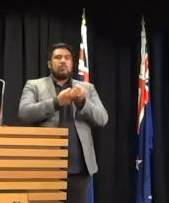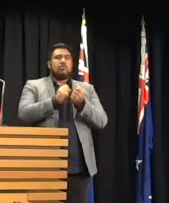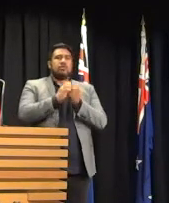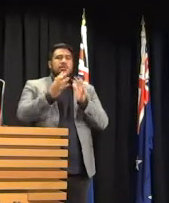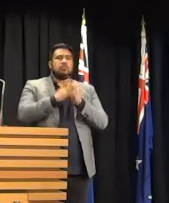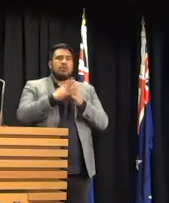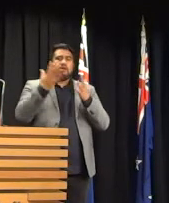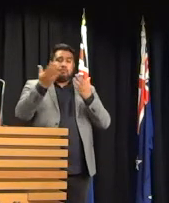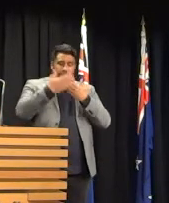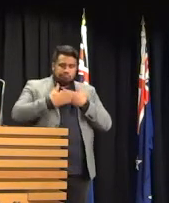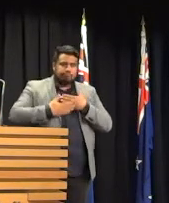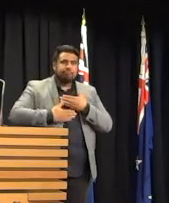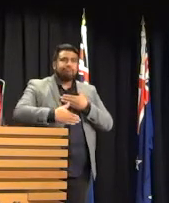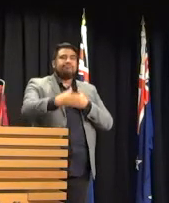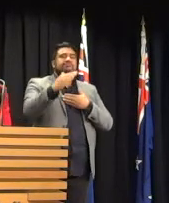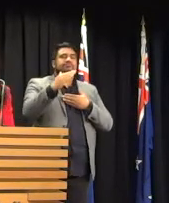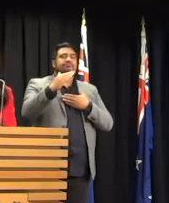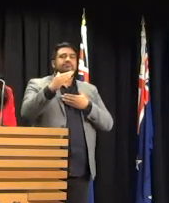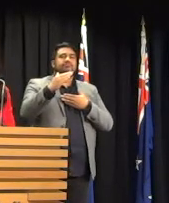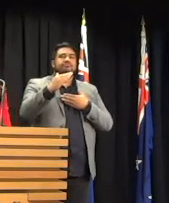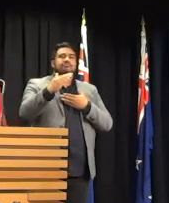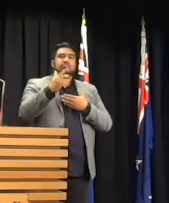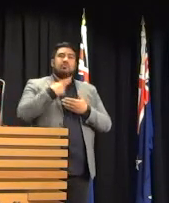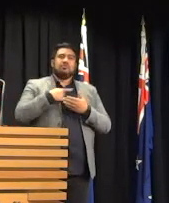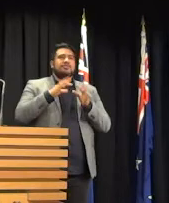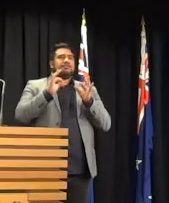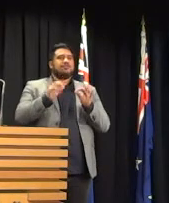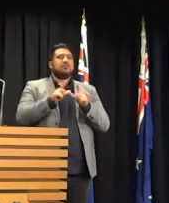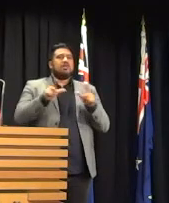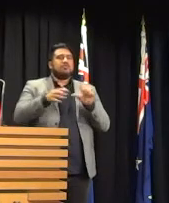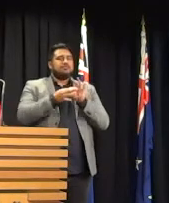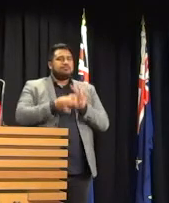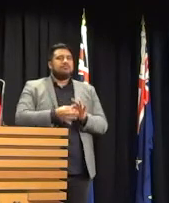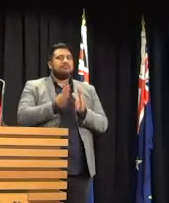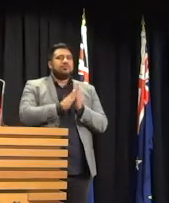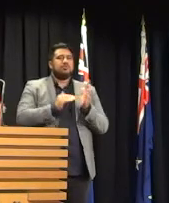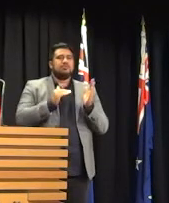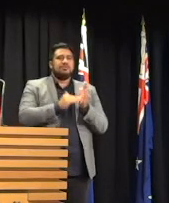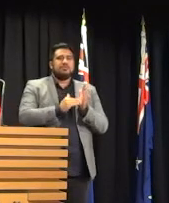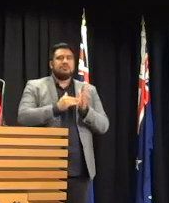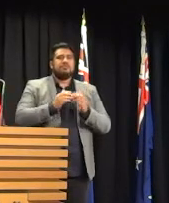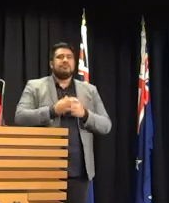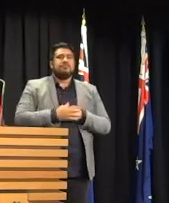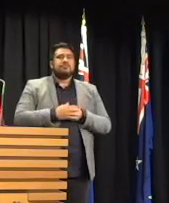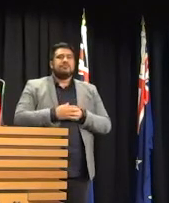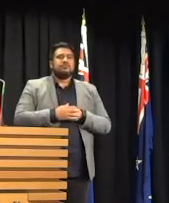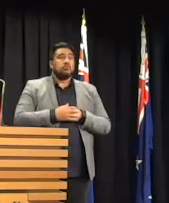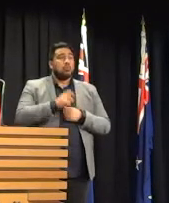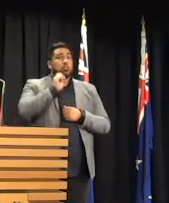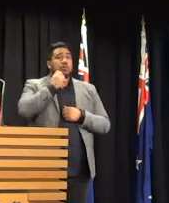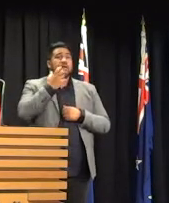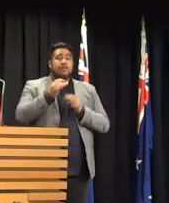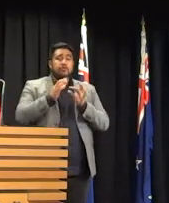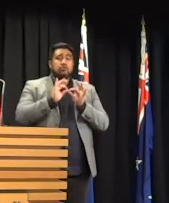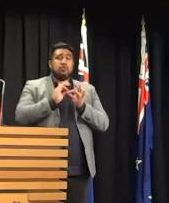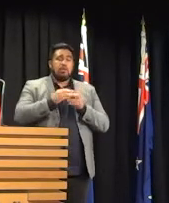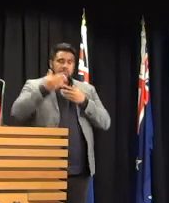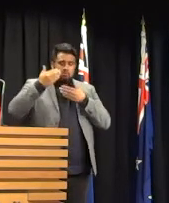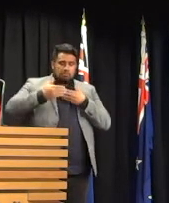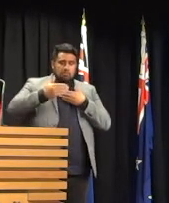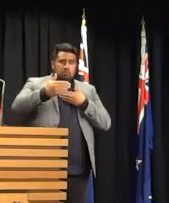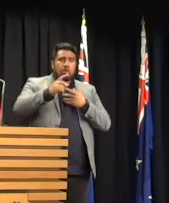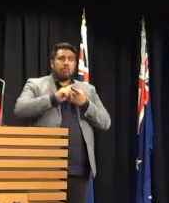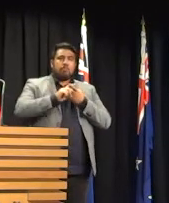into the future, particularly as an official language in New Zealand. We will have sign interpreters as a